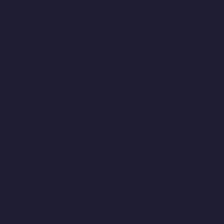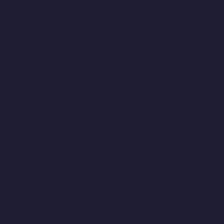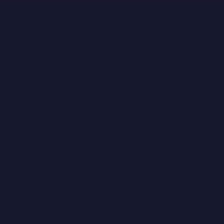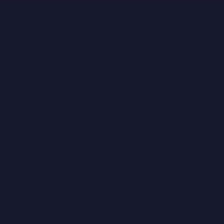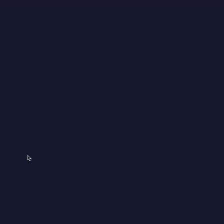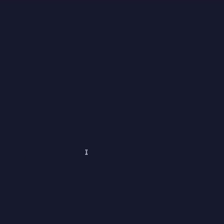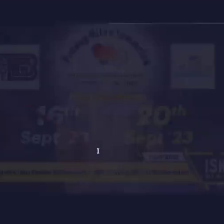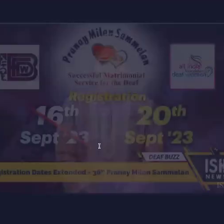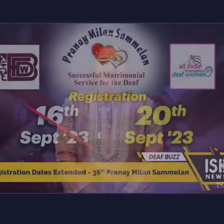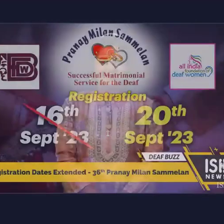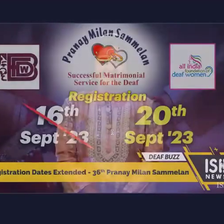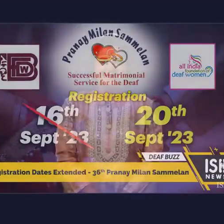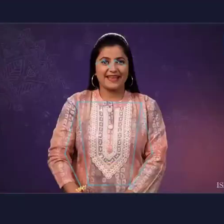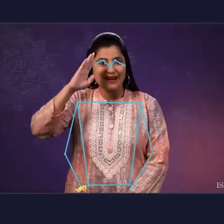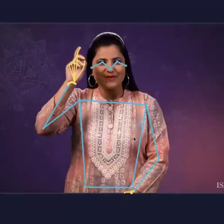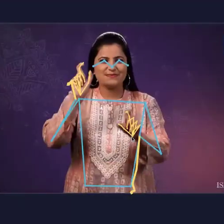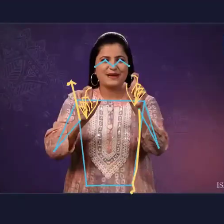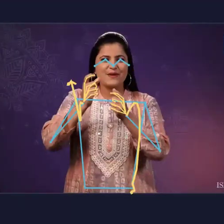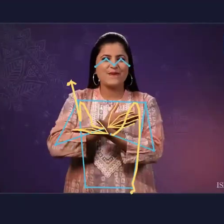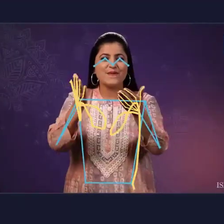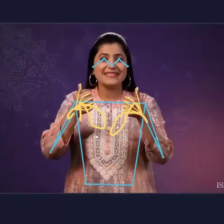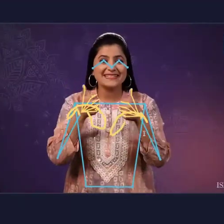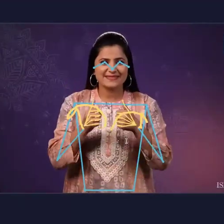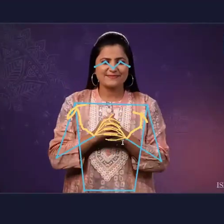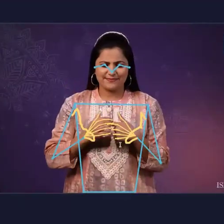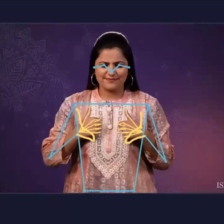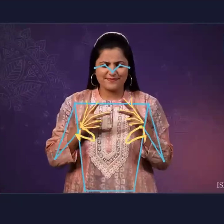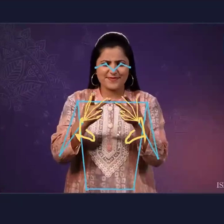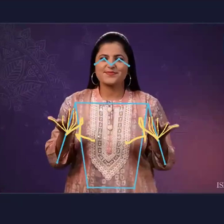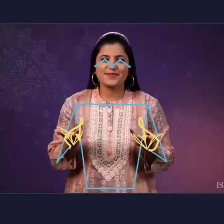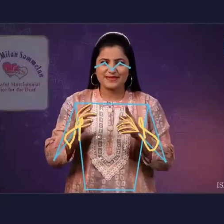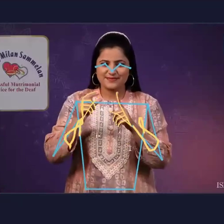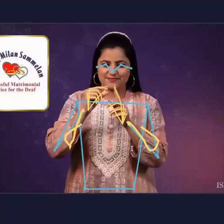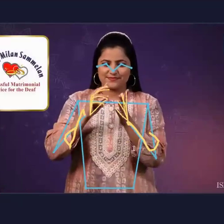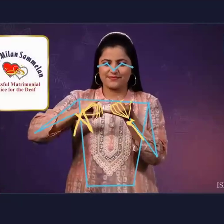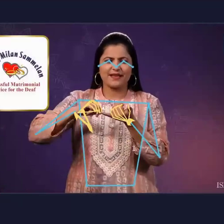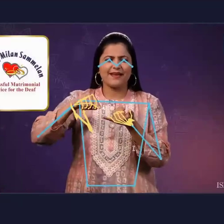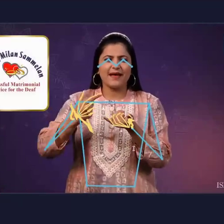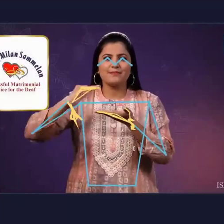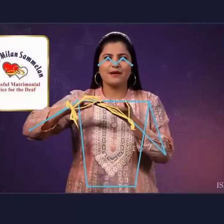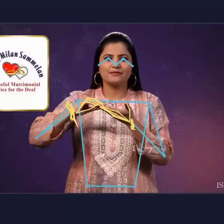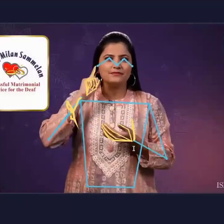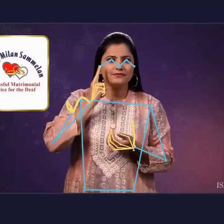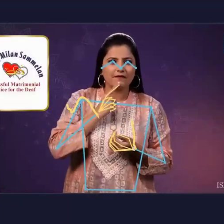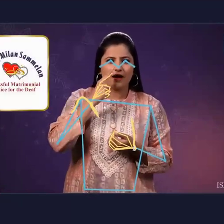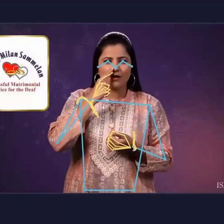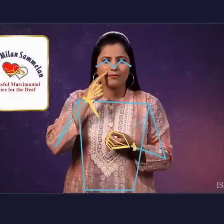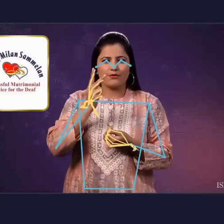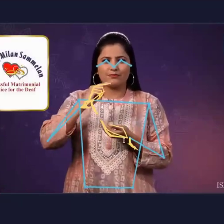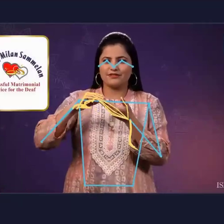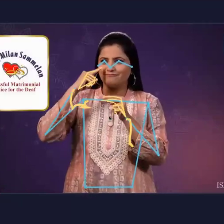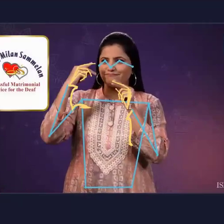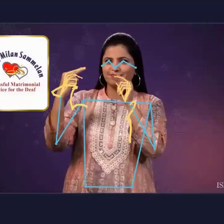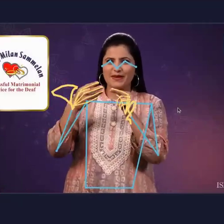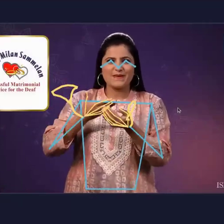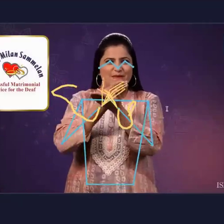So, first we localize the signer. We exploit a simple cue. Signing involves far more hand movement